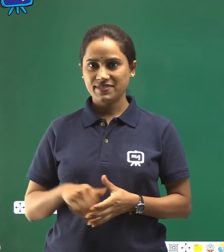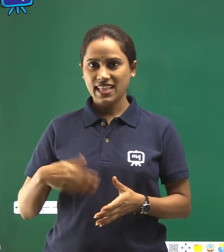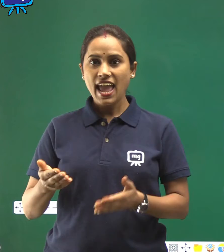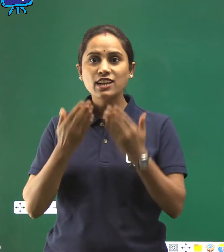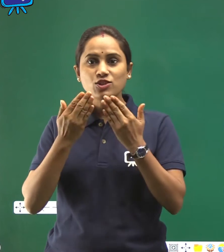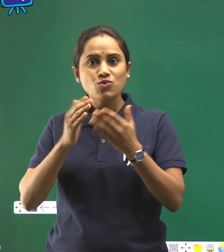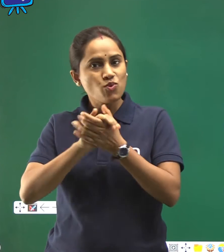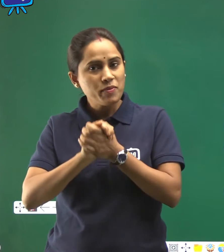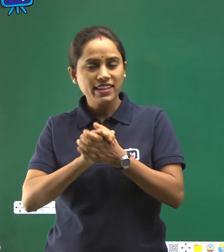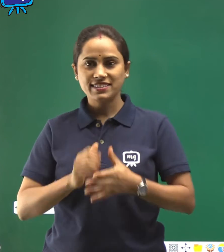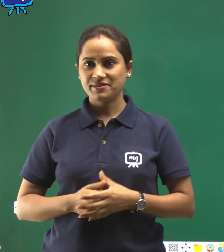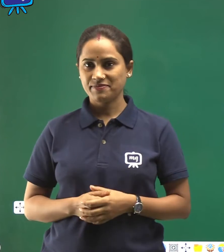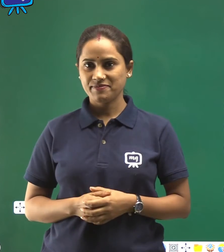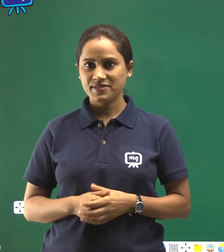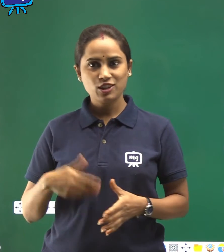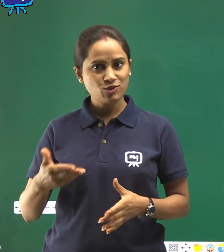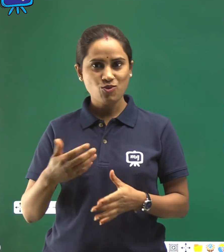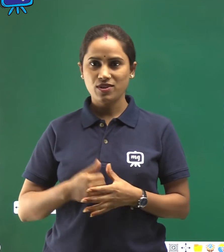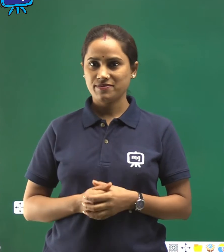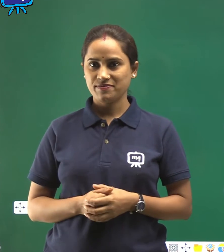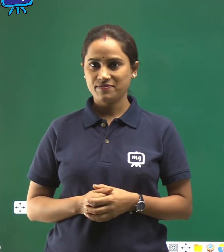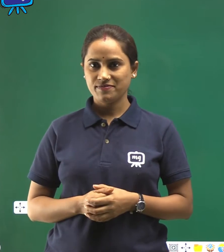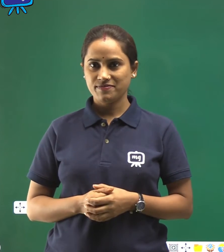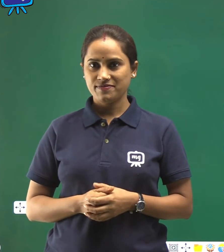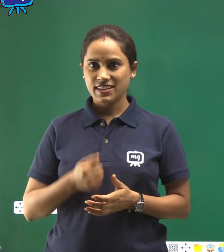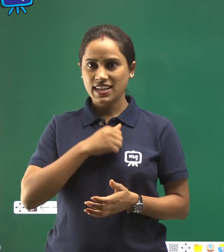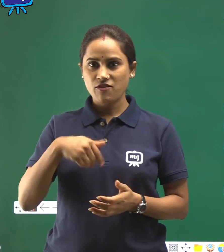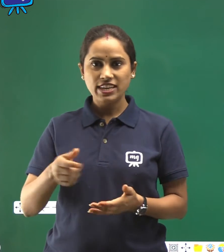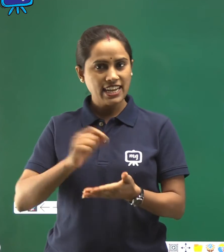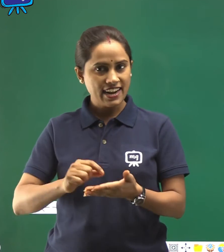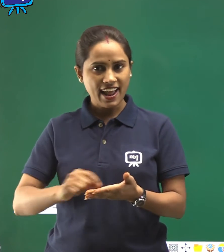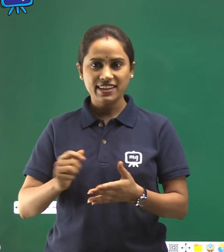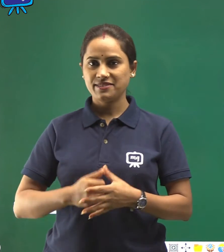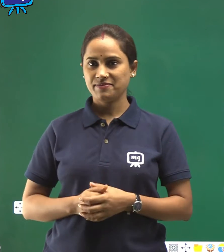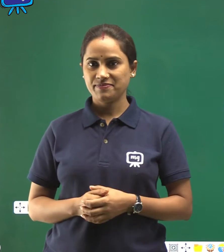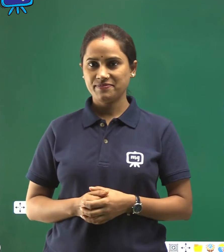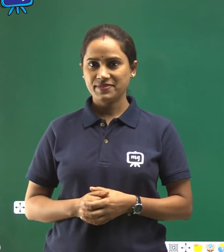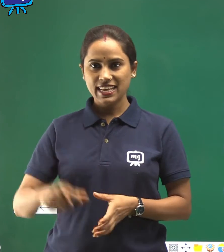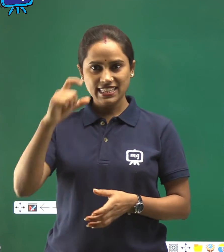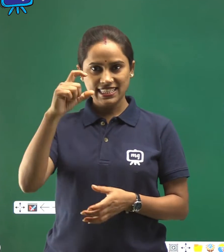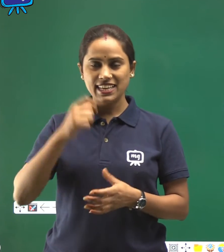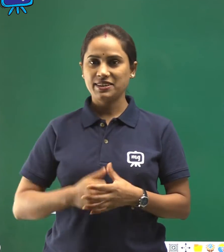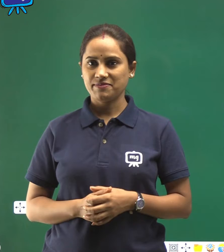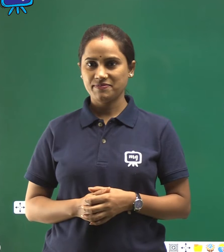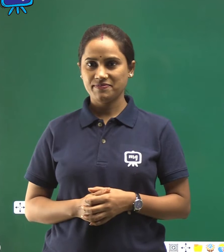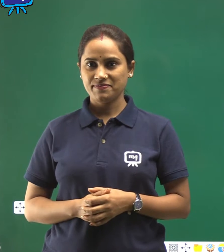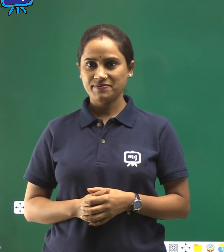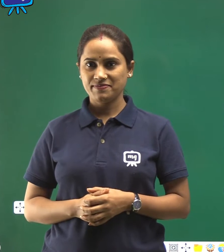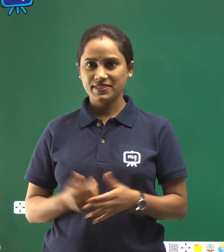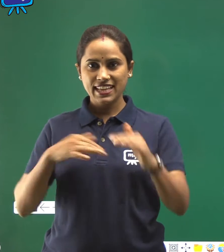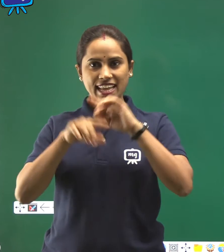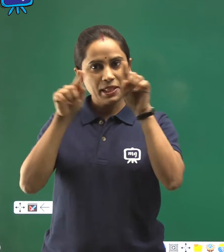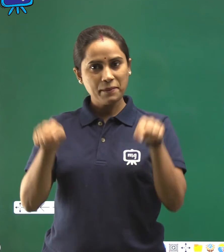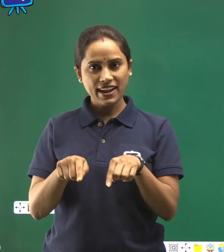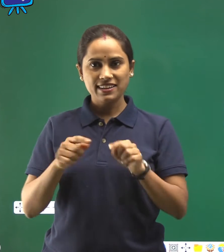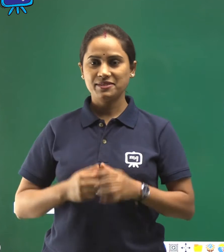and schoolmates. So, we shall write C in